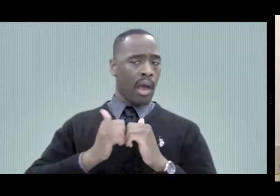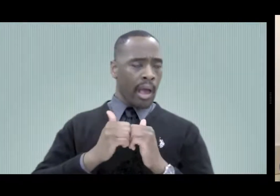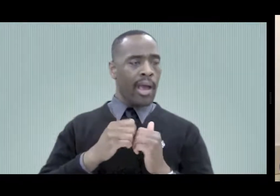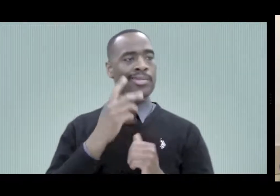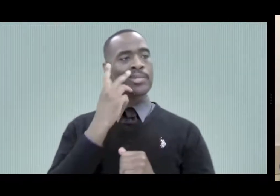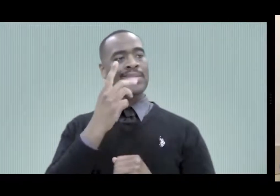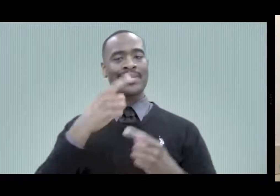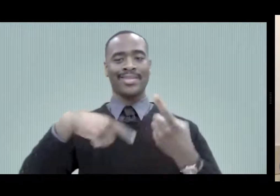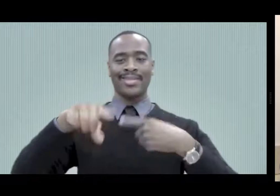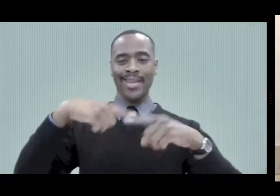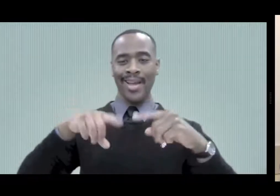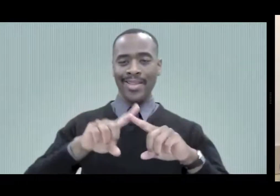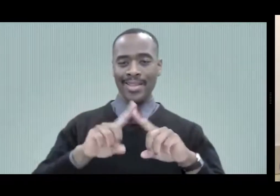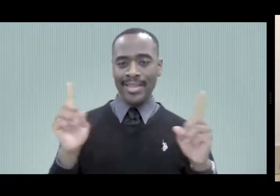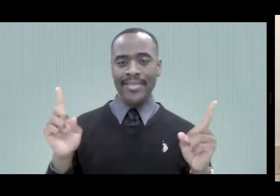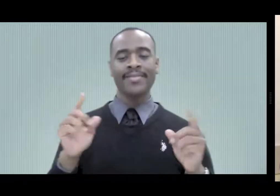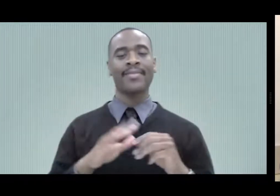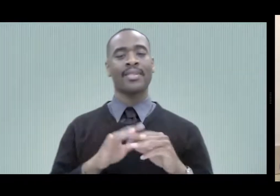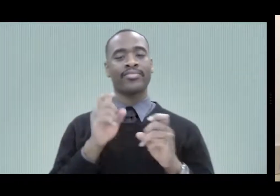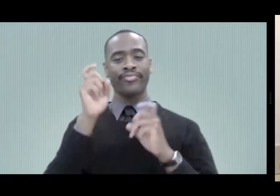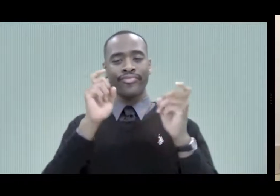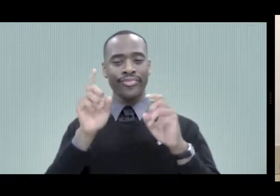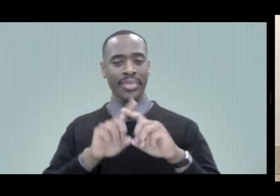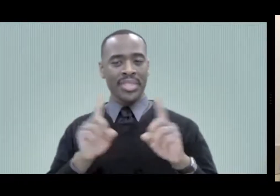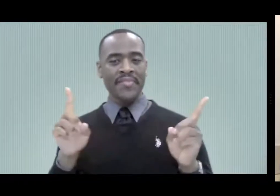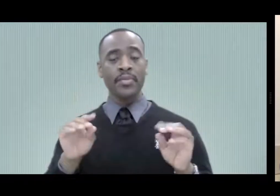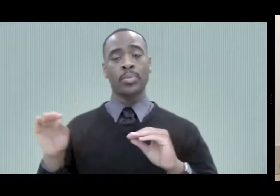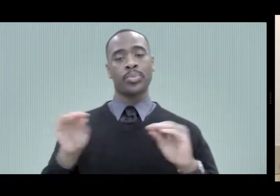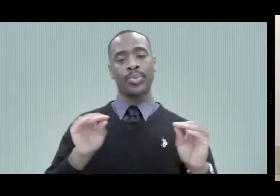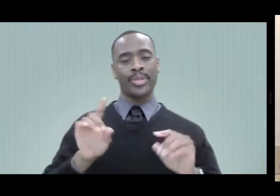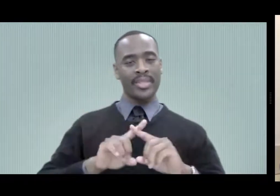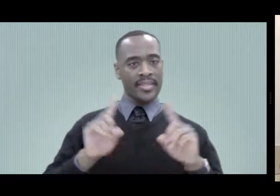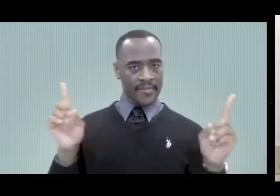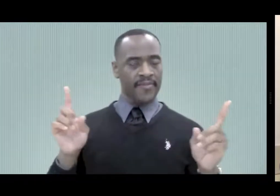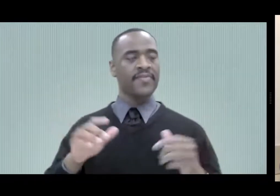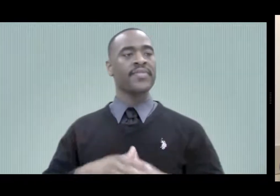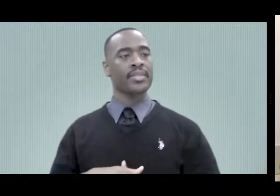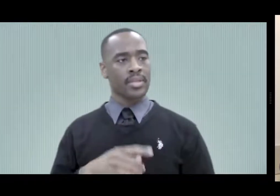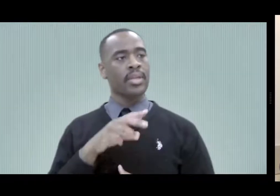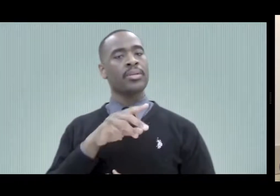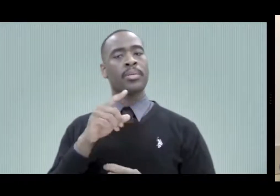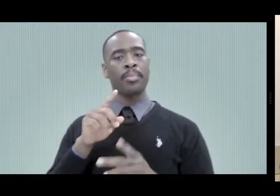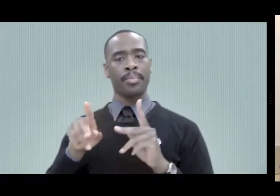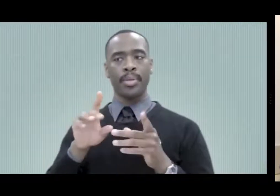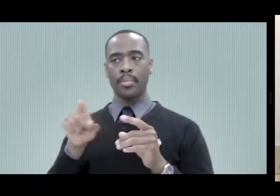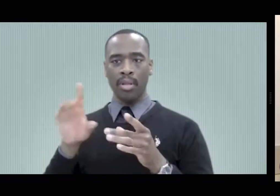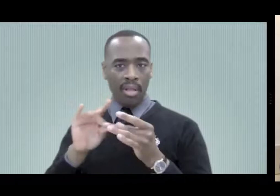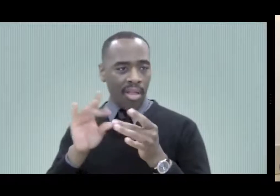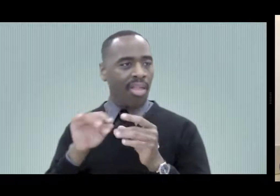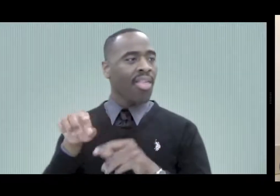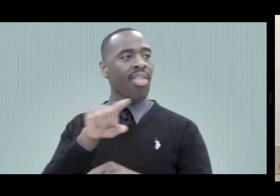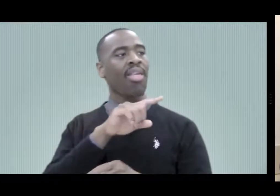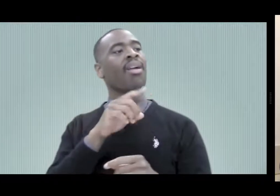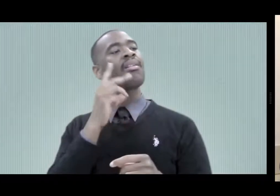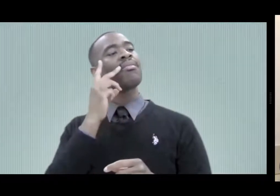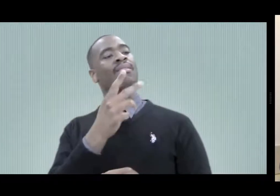Researchers noticed that Black ASL, or Black deaf people,